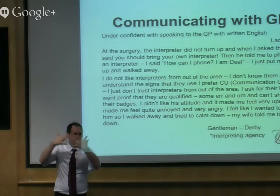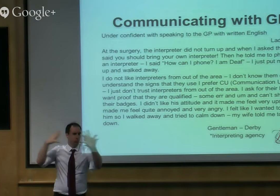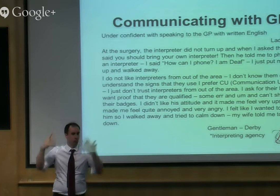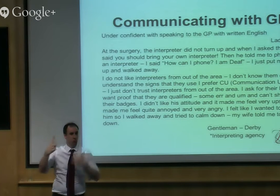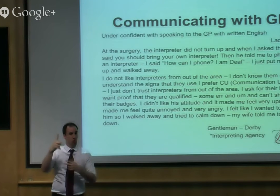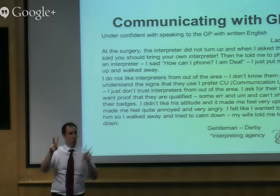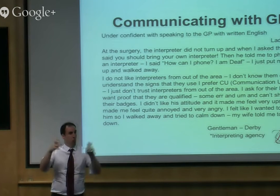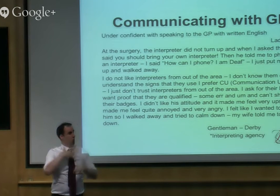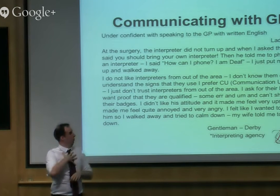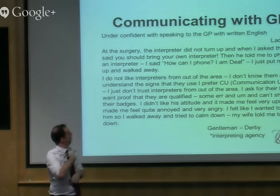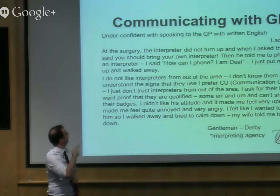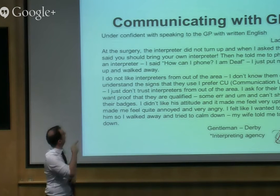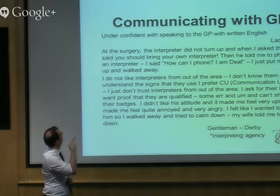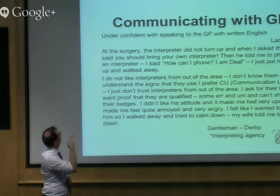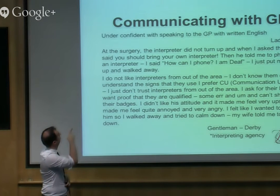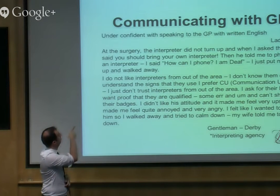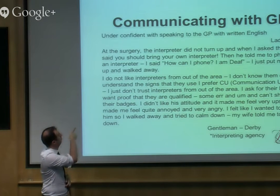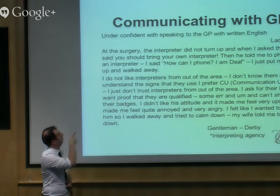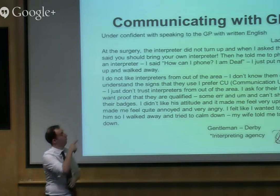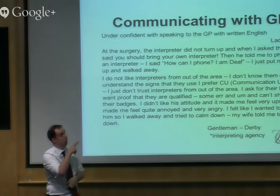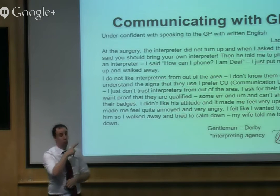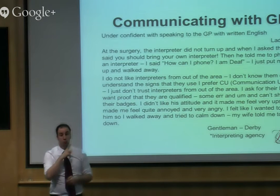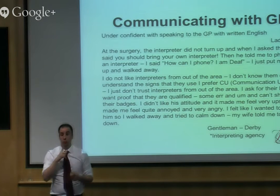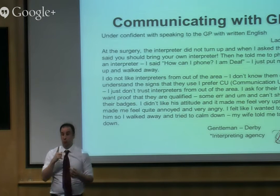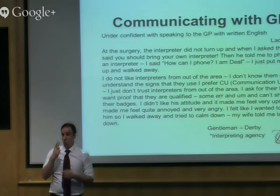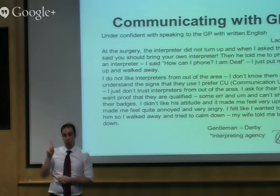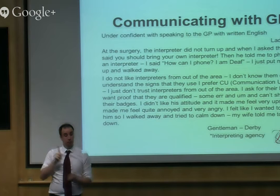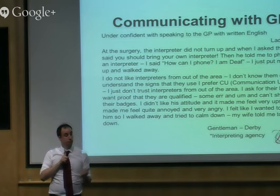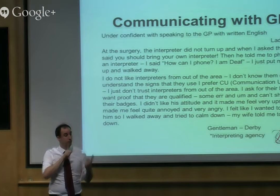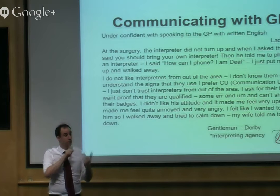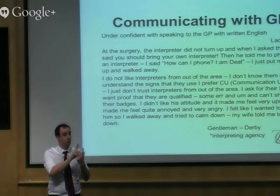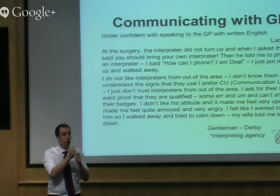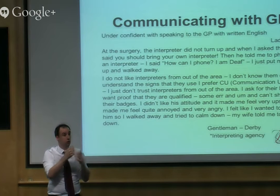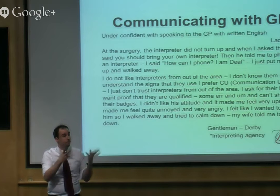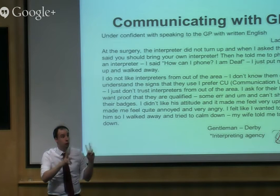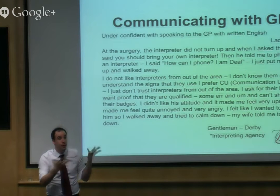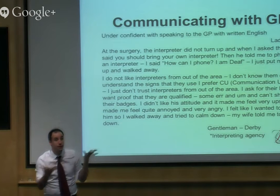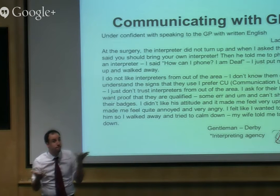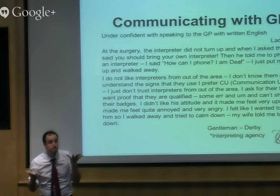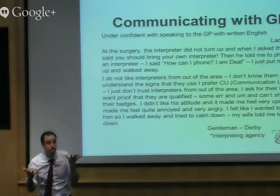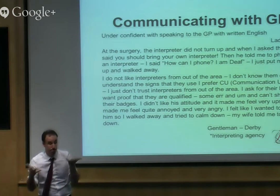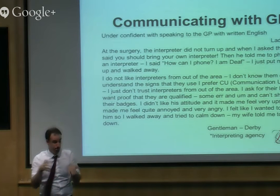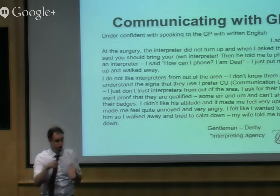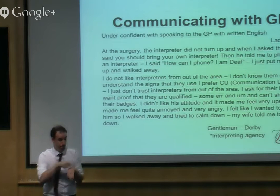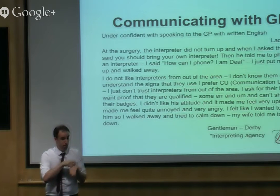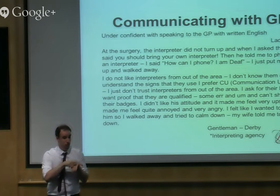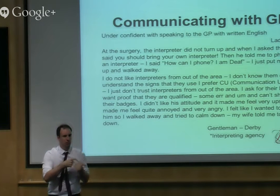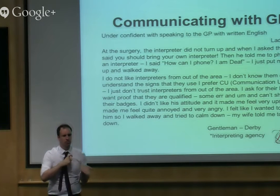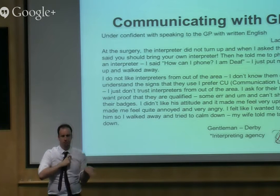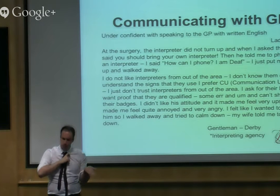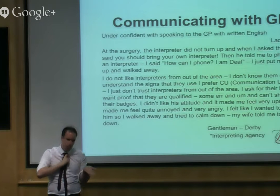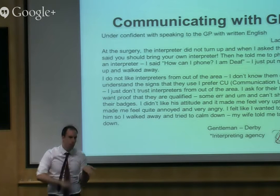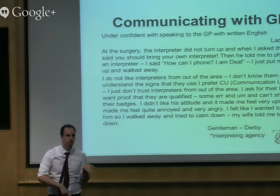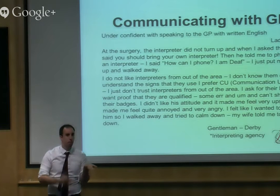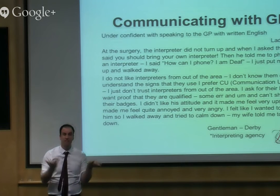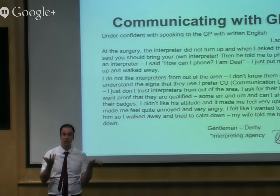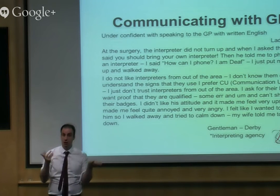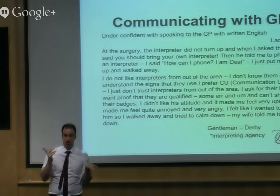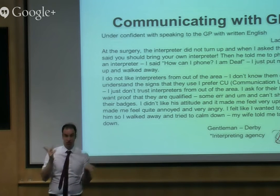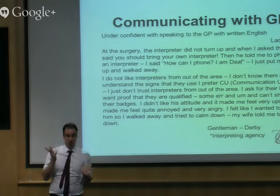So we had so many case studies of people's experiences. Now, one lady said that she